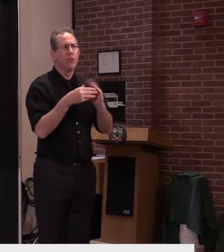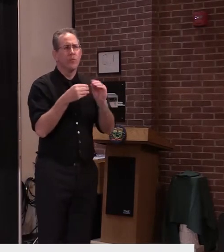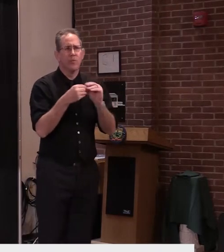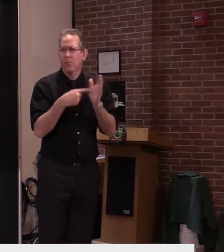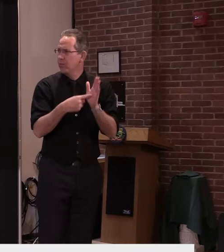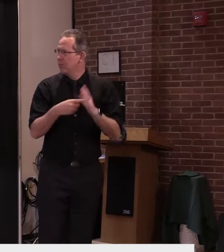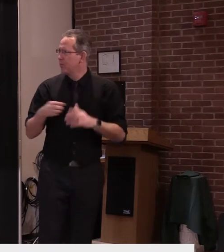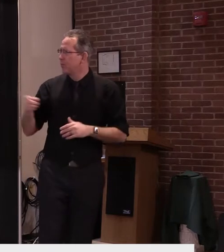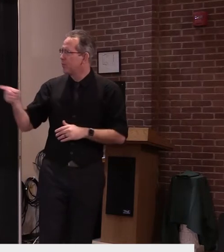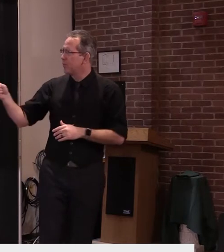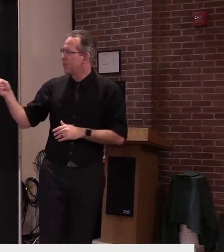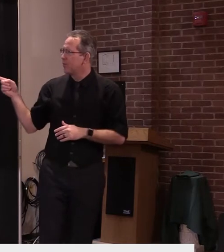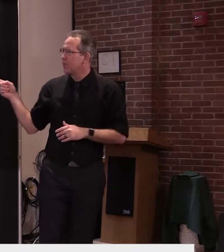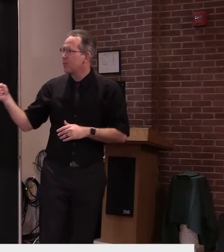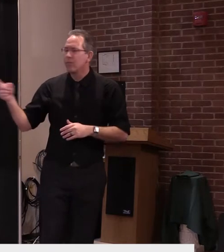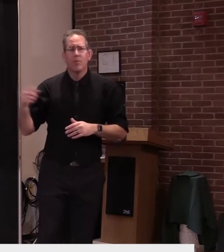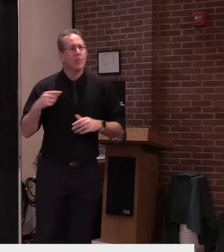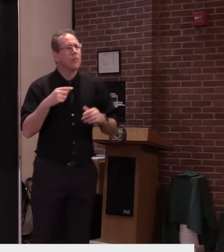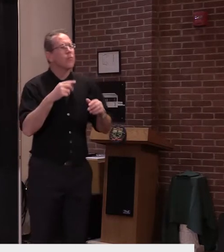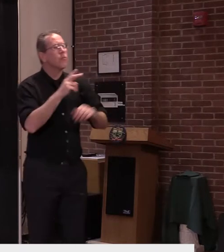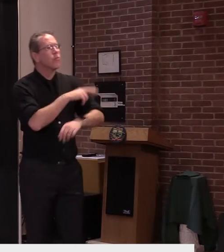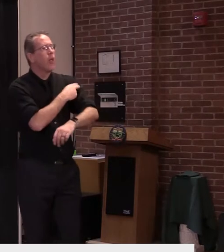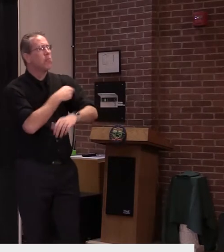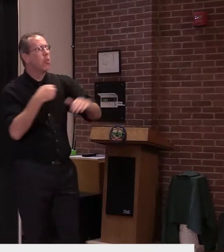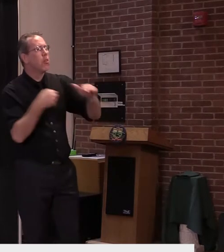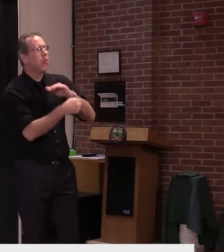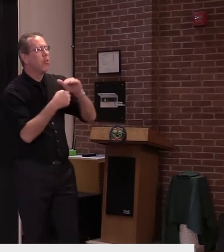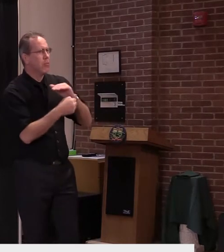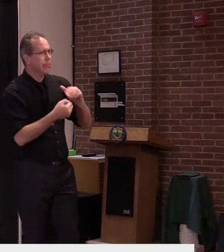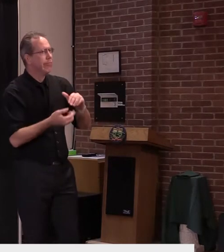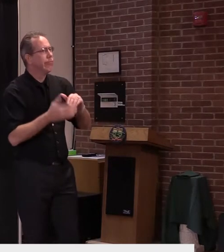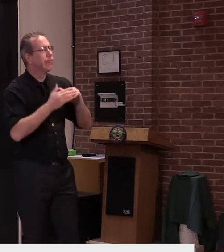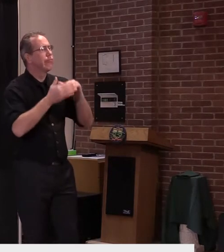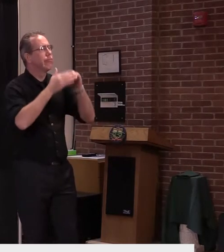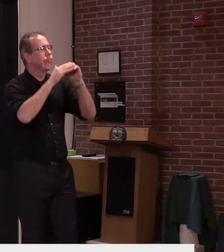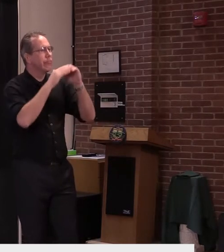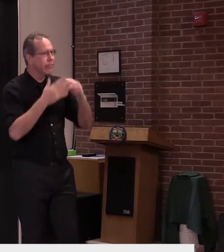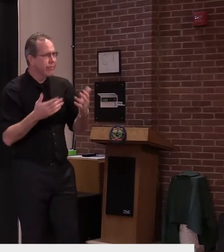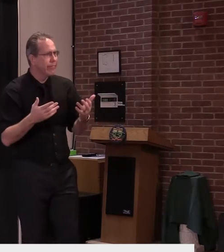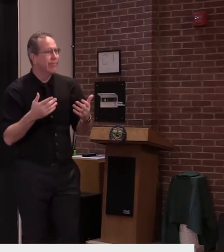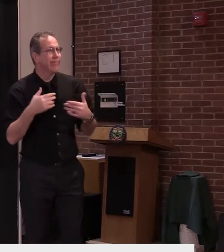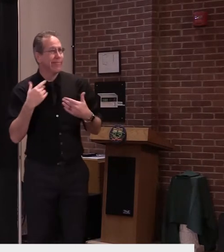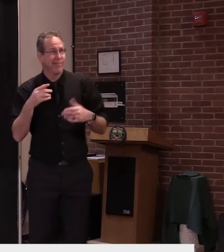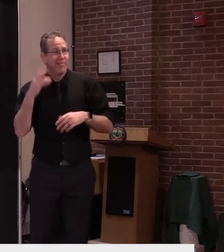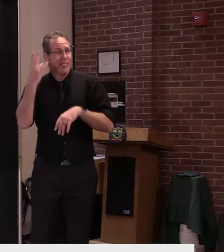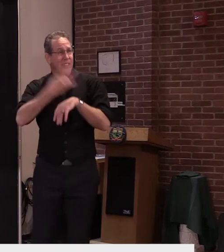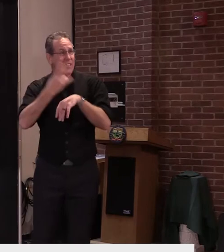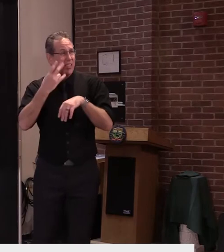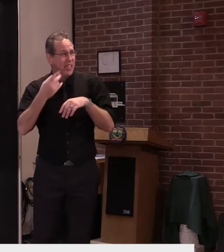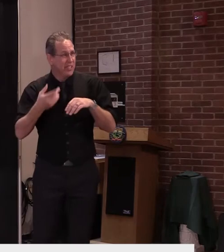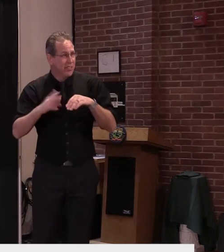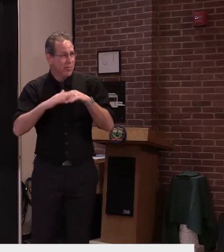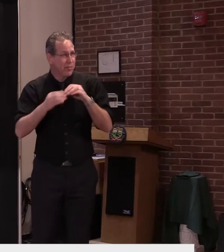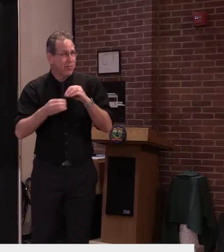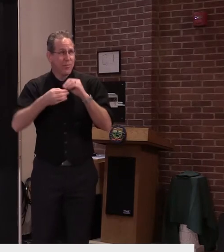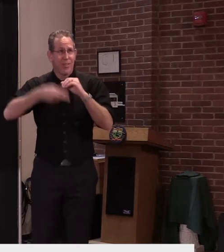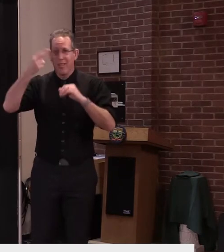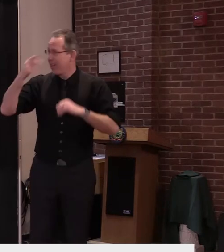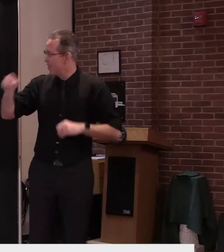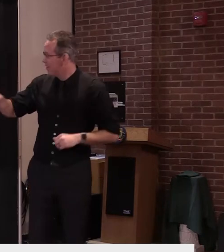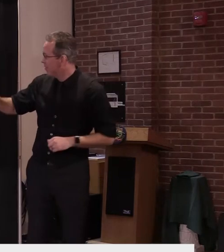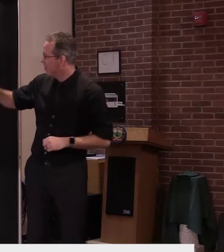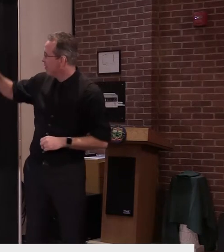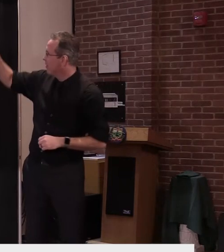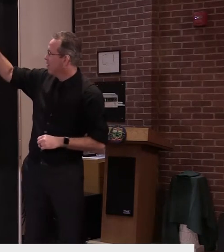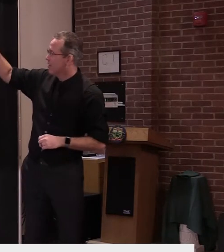You can see that on the hospitalization front, overall hospitalizations, the 7-day average did surpass the height of the Delta peak.